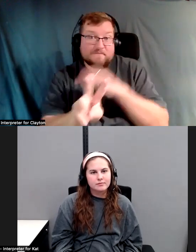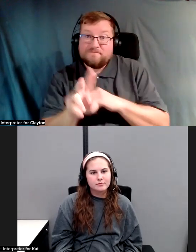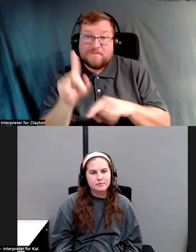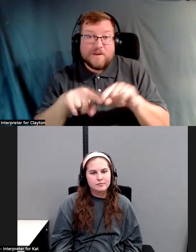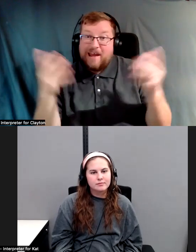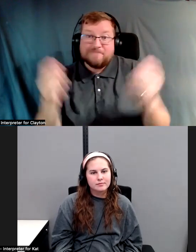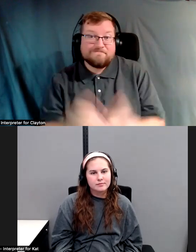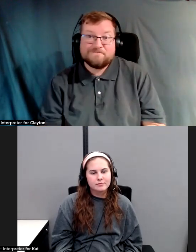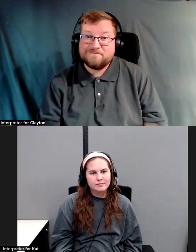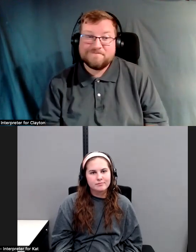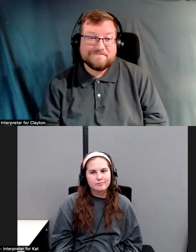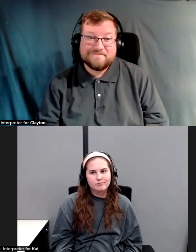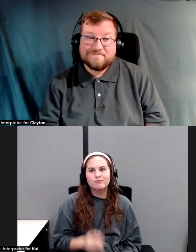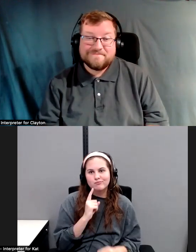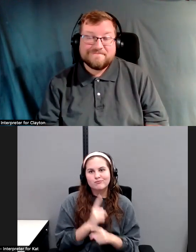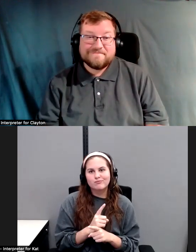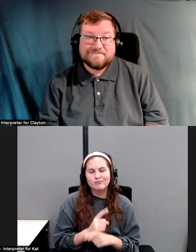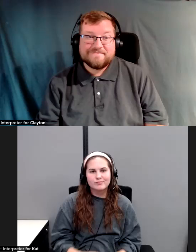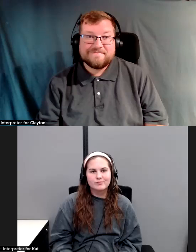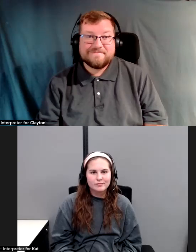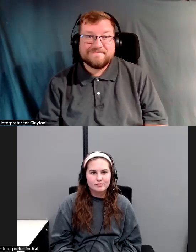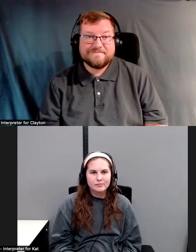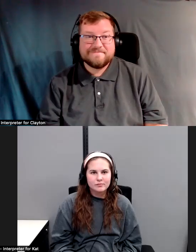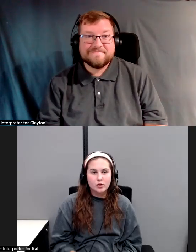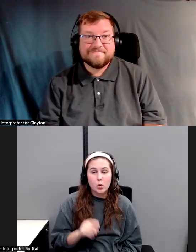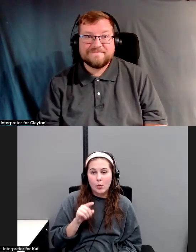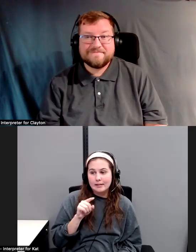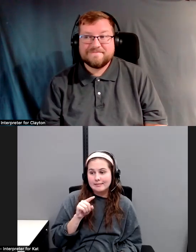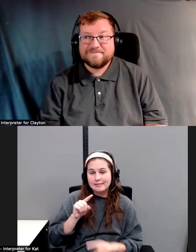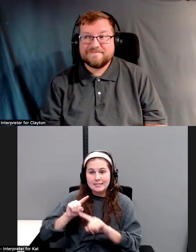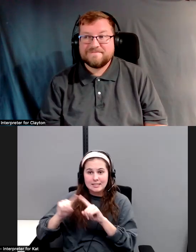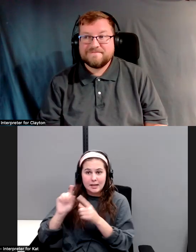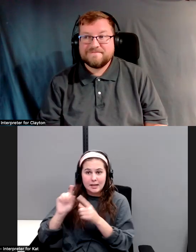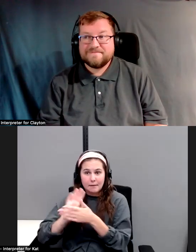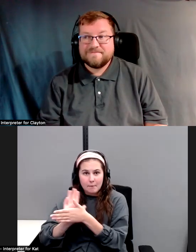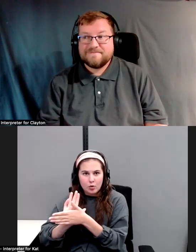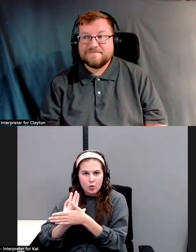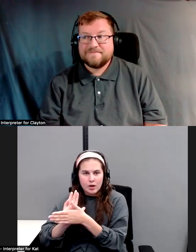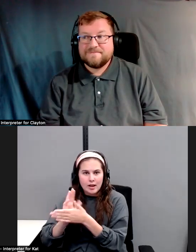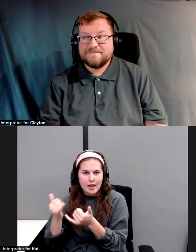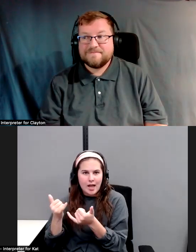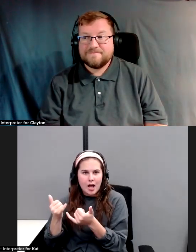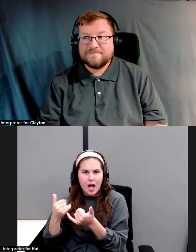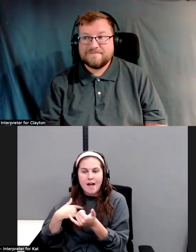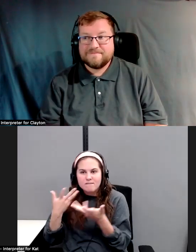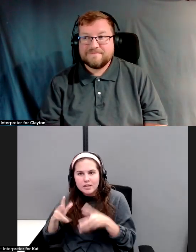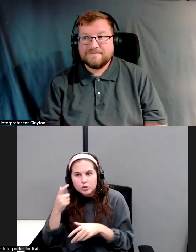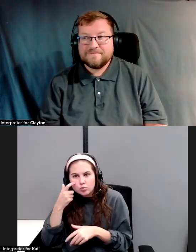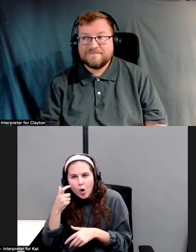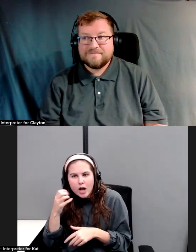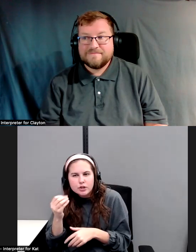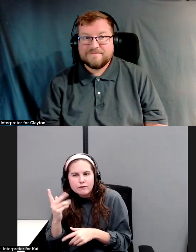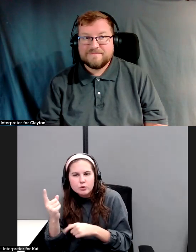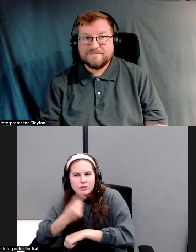Right. Okay, let's talk about a different movie that I just watched a couple of days ago. I really enjoyed that movie. It was